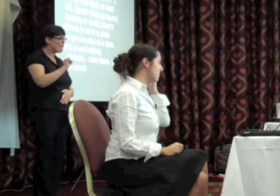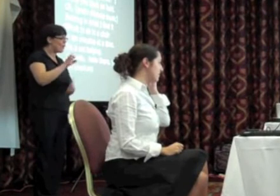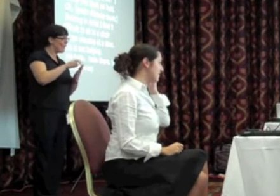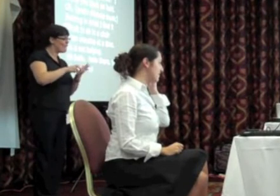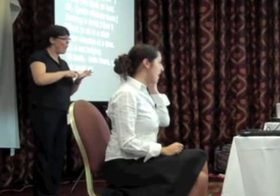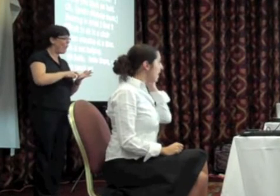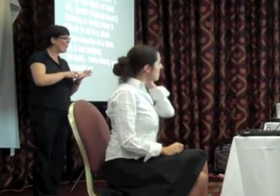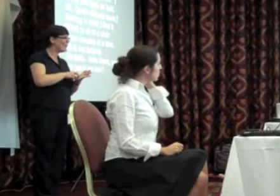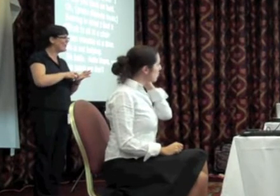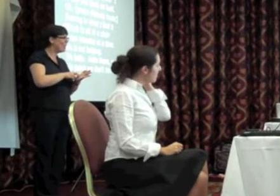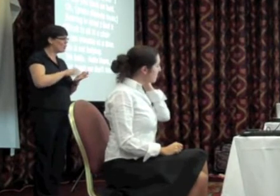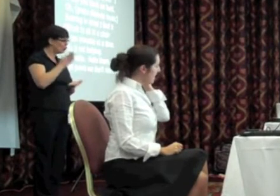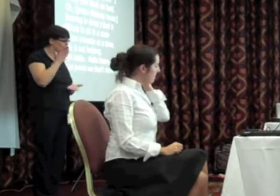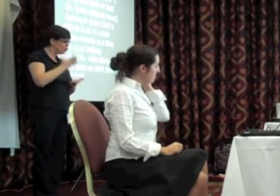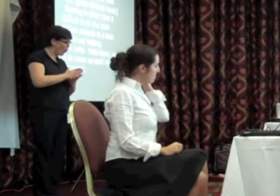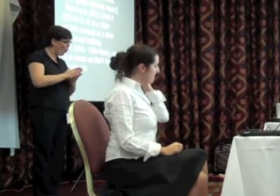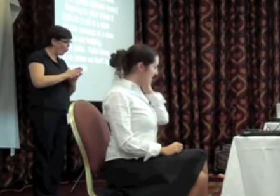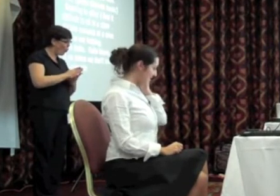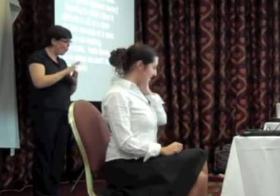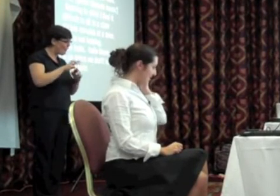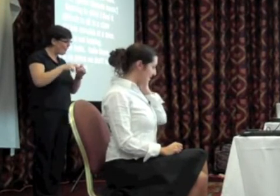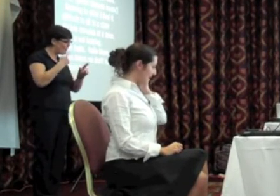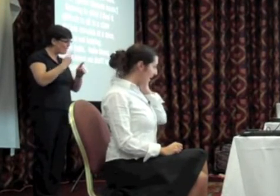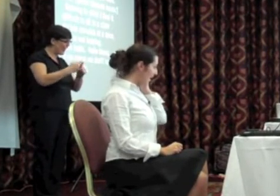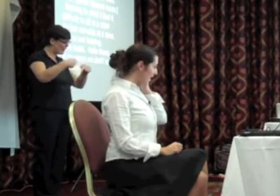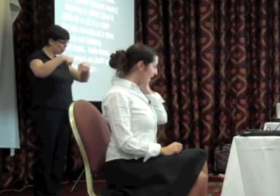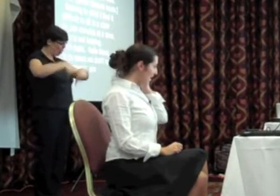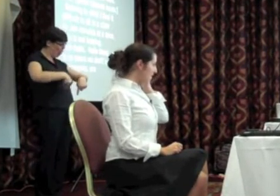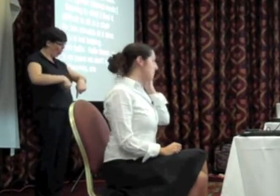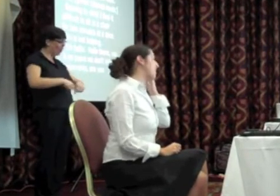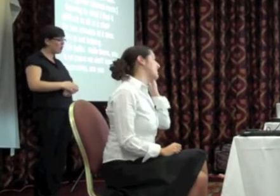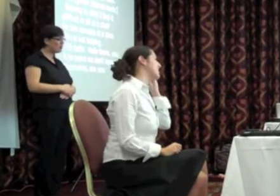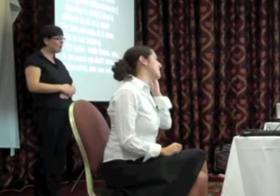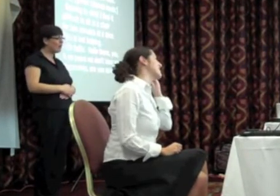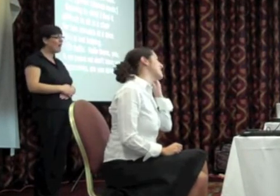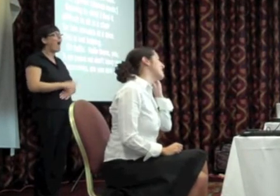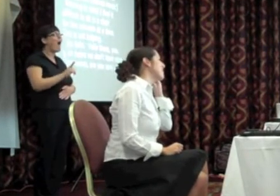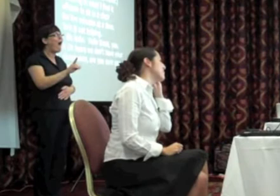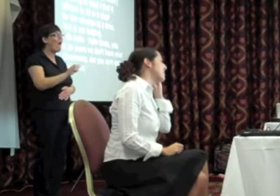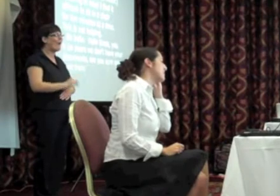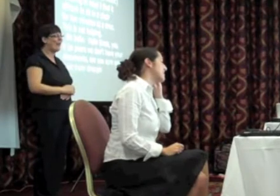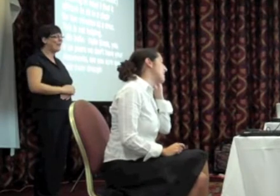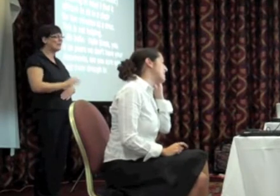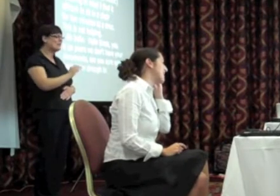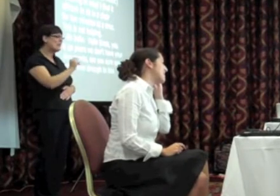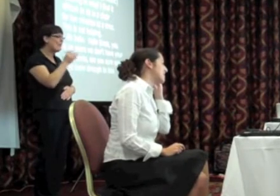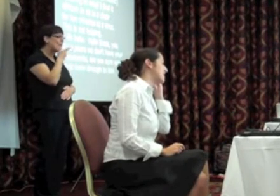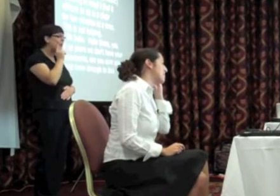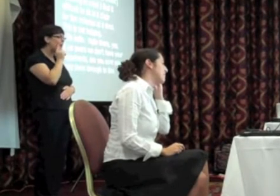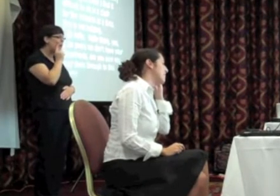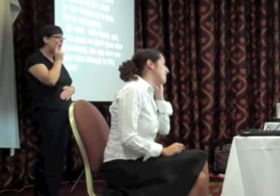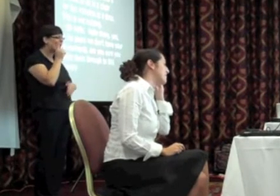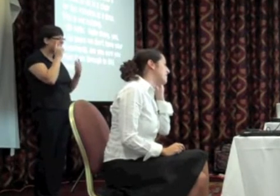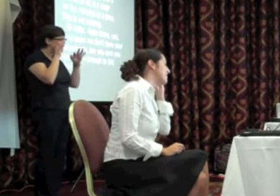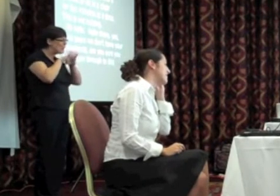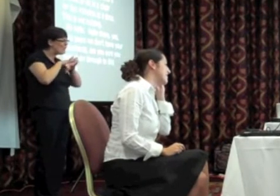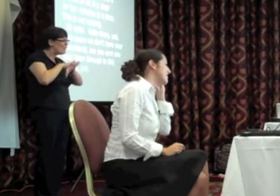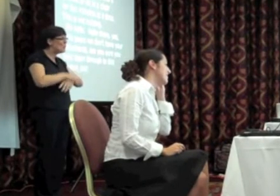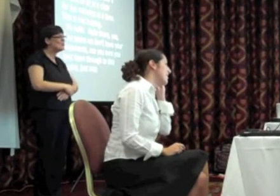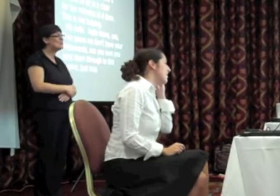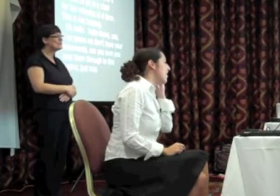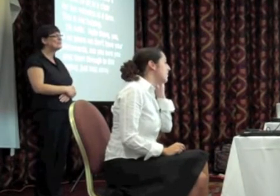your documents. Are you sure that you sent them through to this centre? Right, it's just that some people tend to get a bit